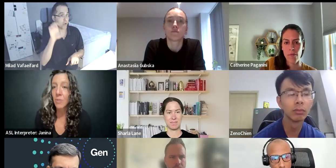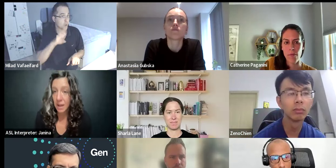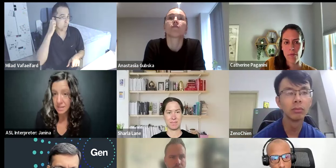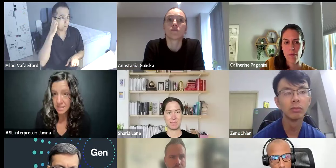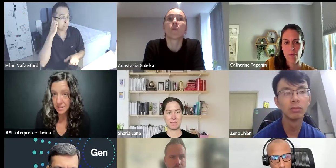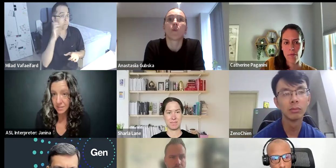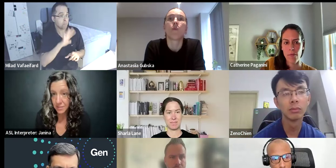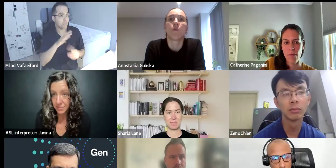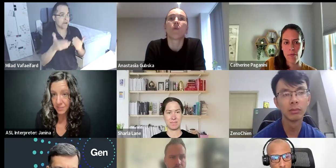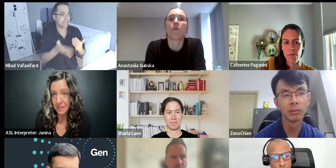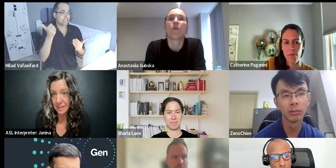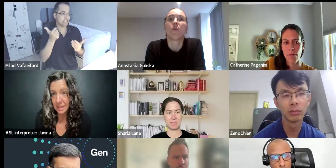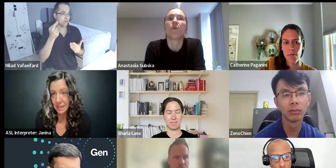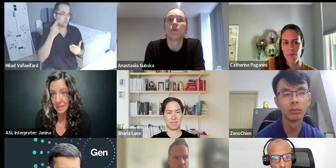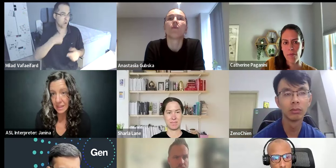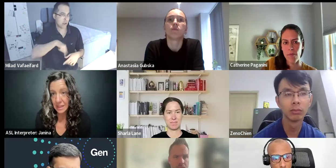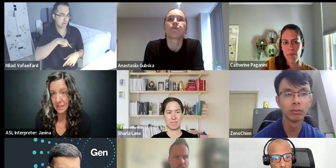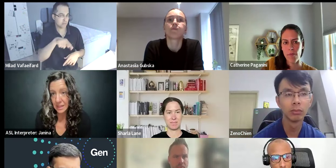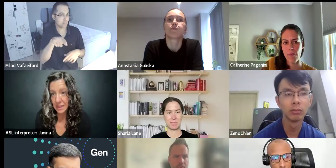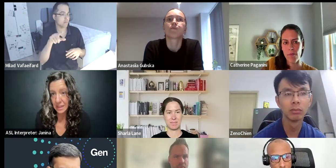saying, right.